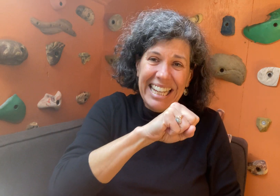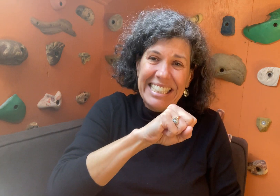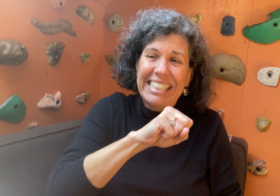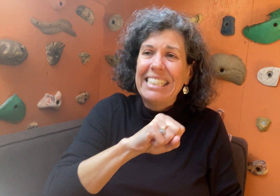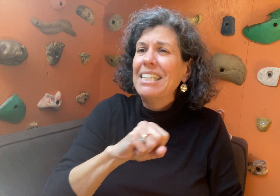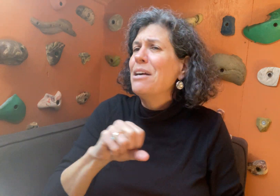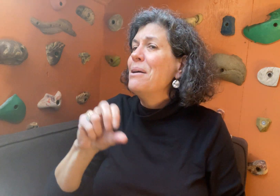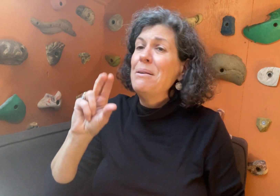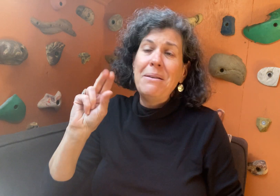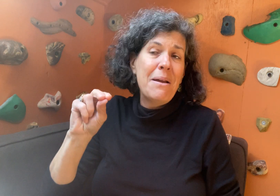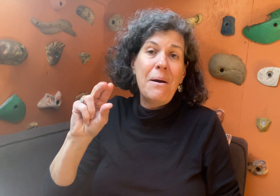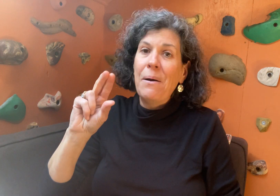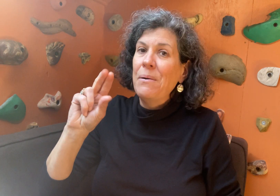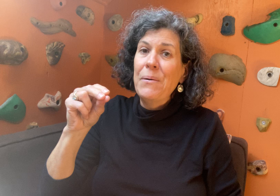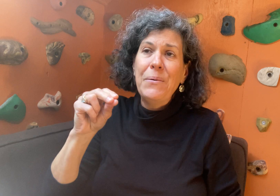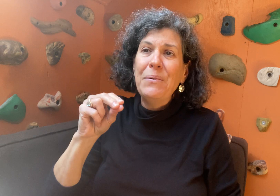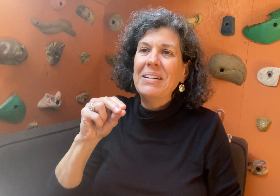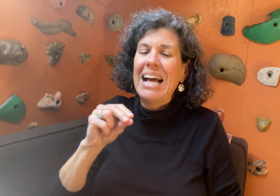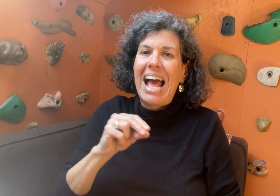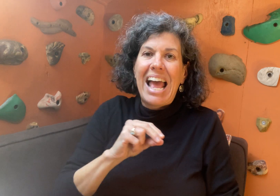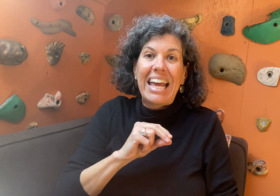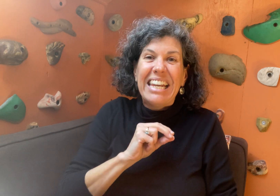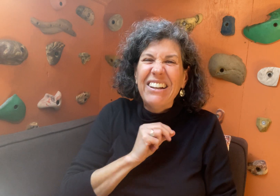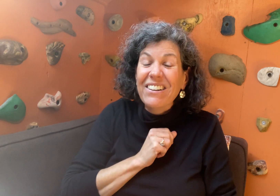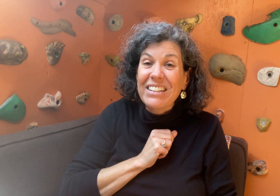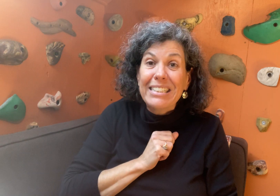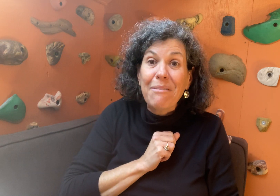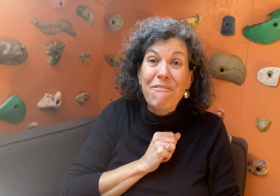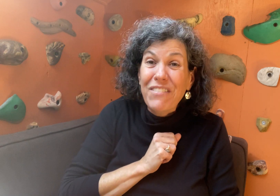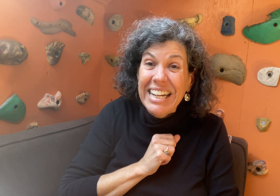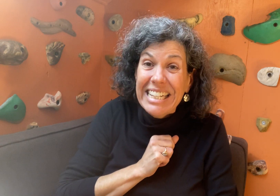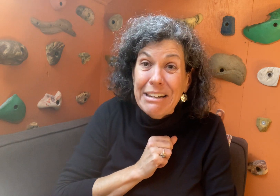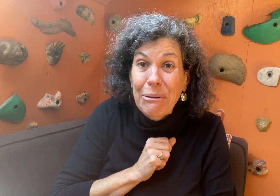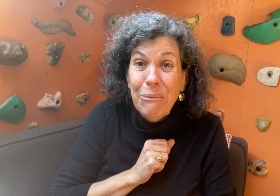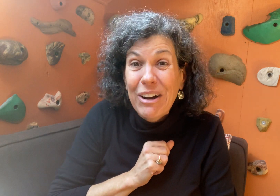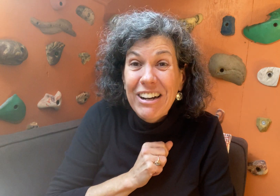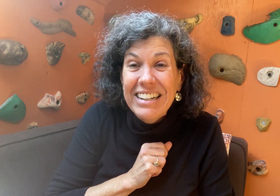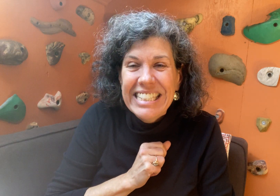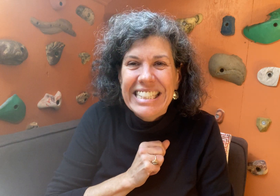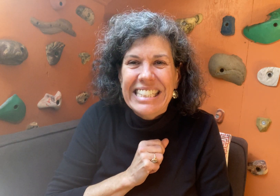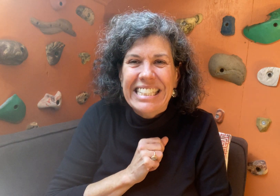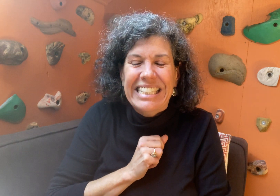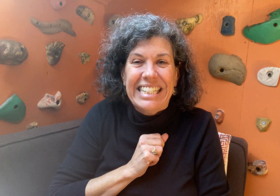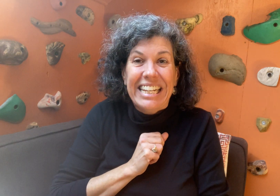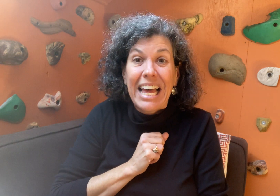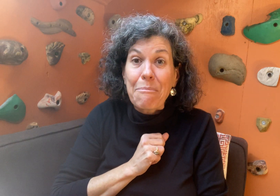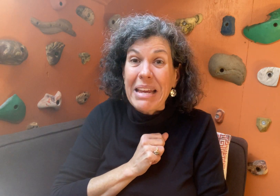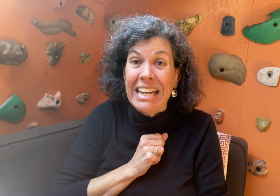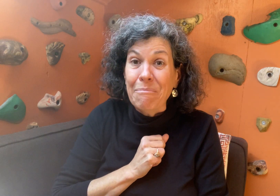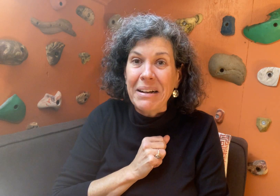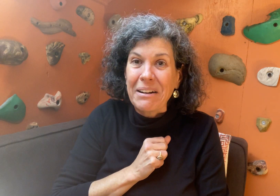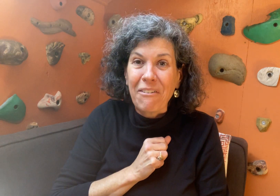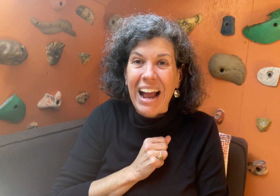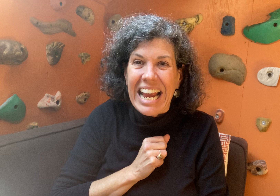yes. No. And here are some fun new words. You like peanut butter, right?